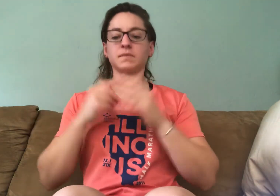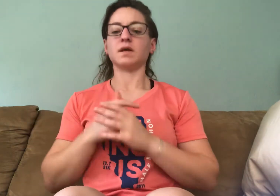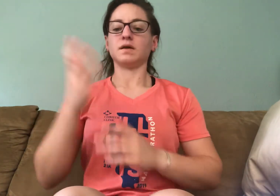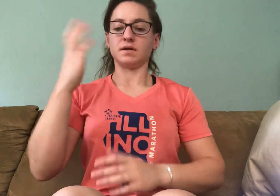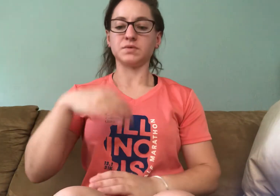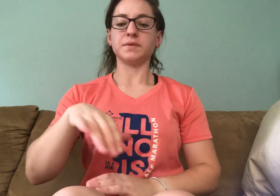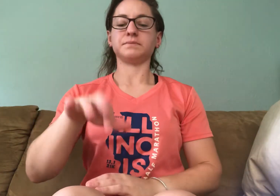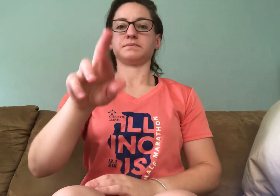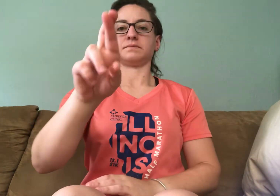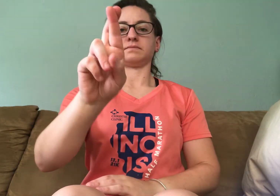Next one.